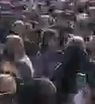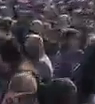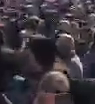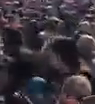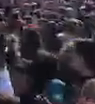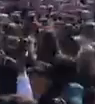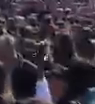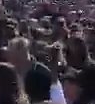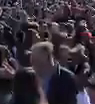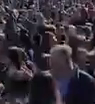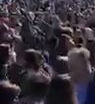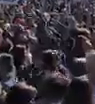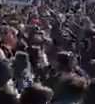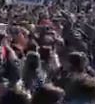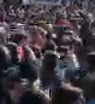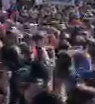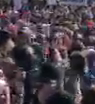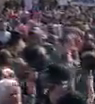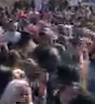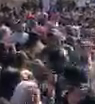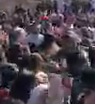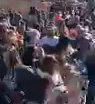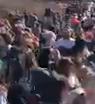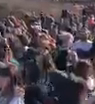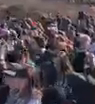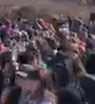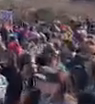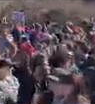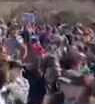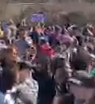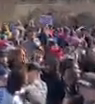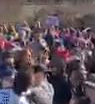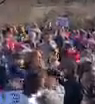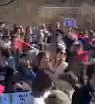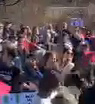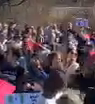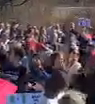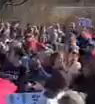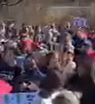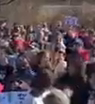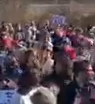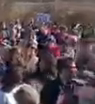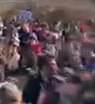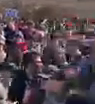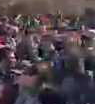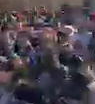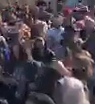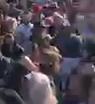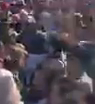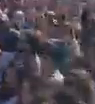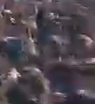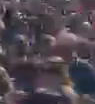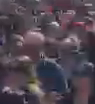I want you to look around, and I want you to realize that this right here is what